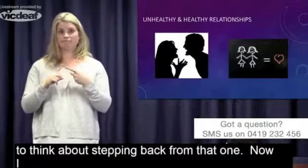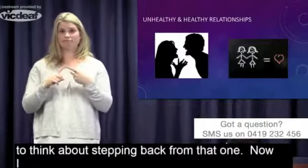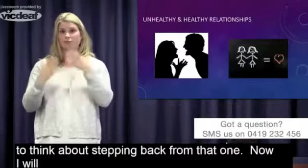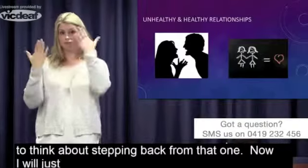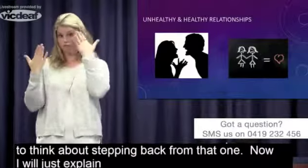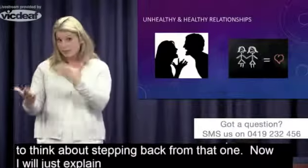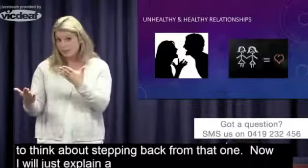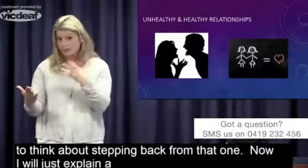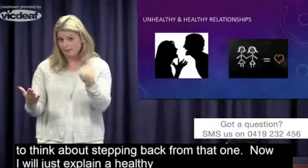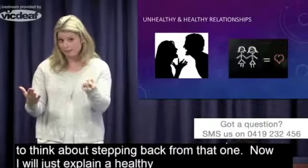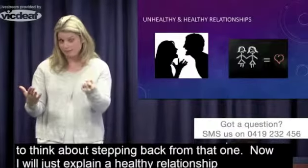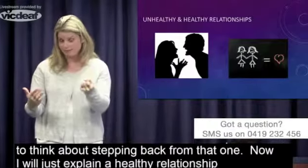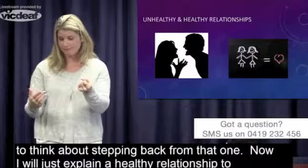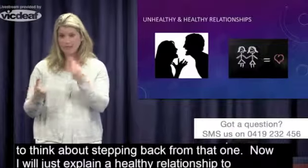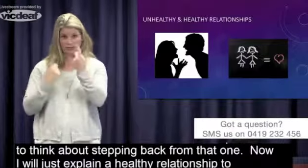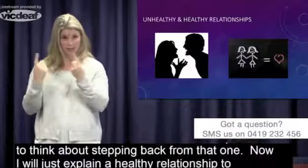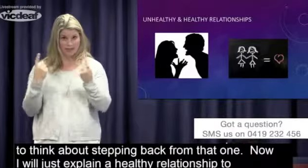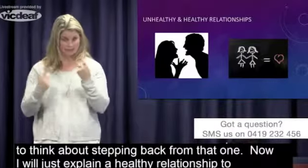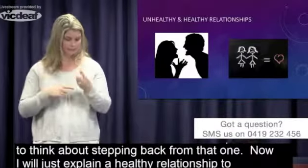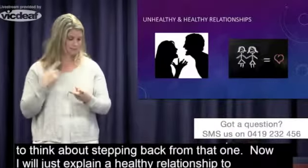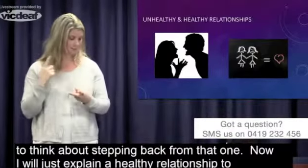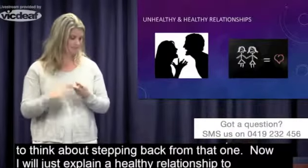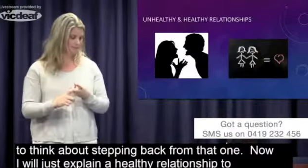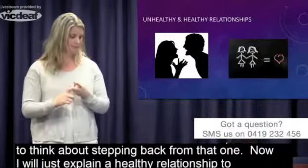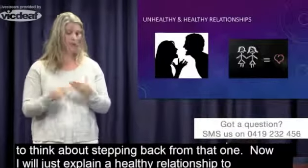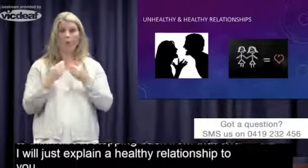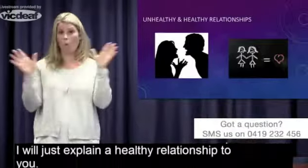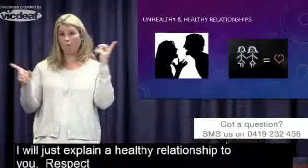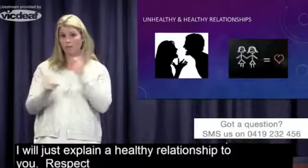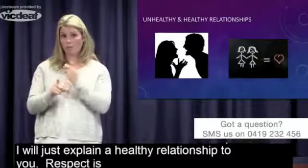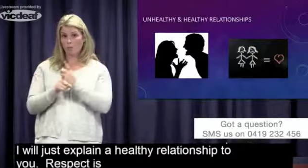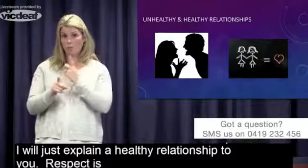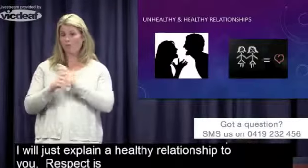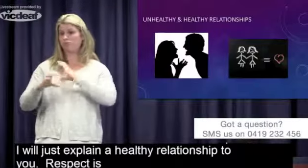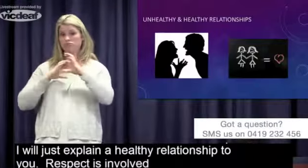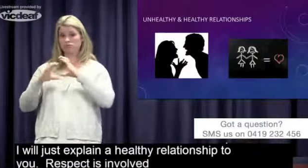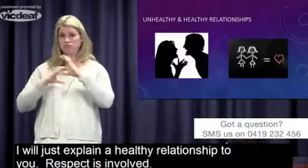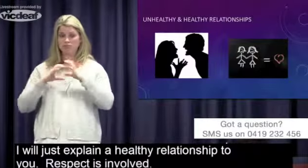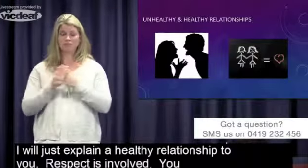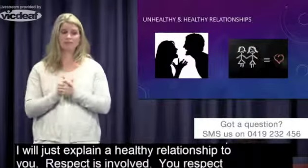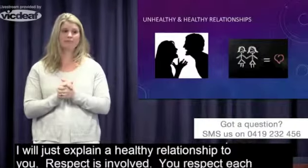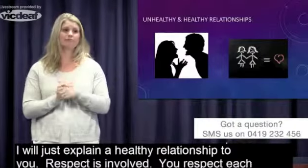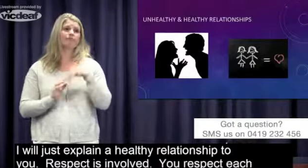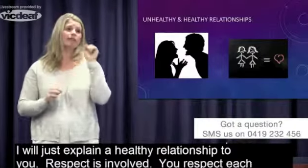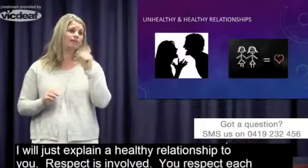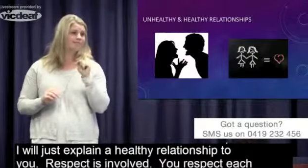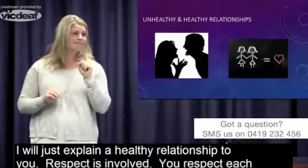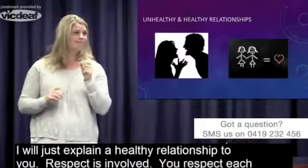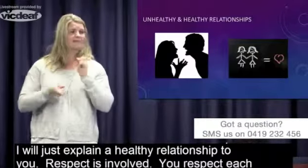you. Respect is involved. You respect each other. It's important that you have open communication with each